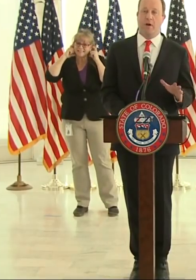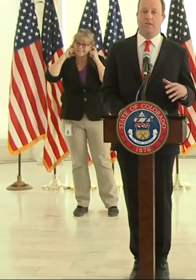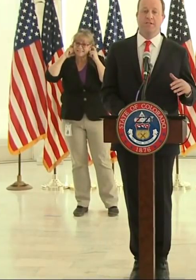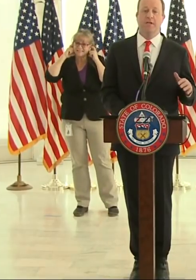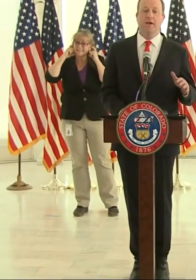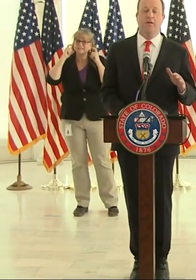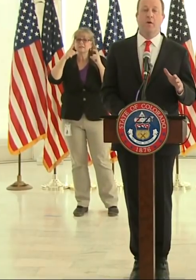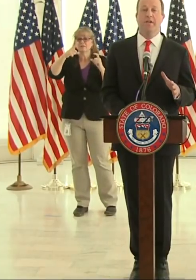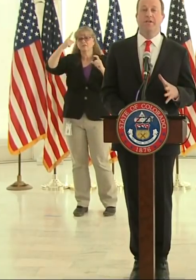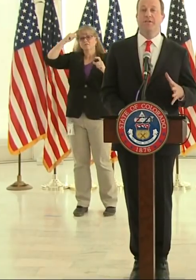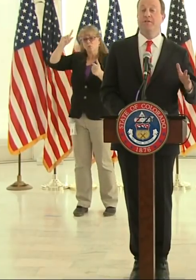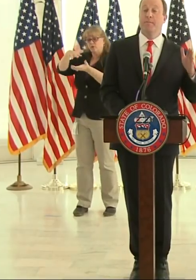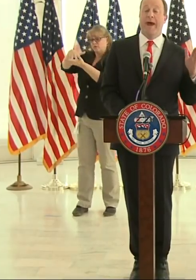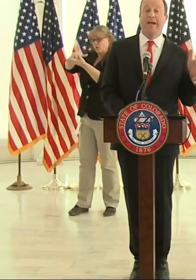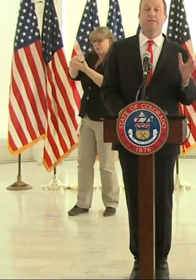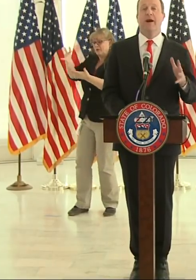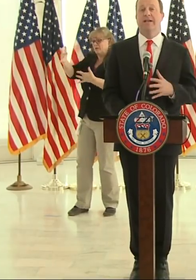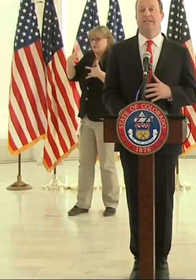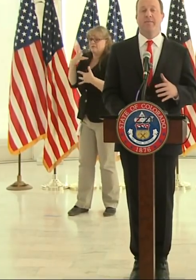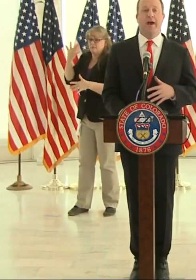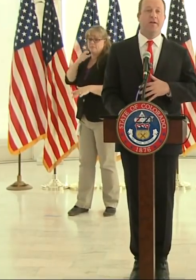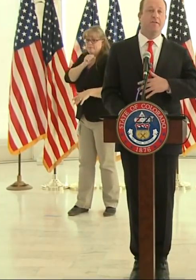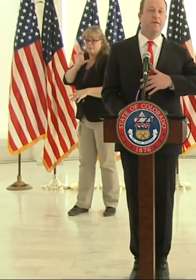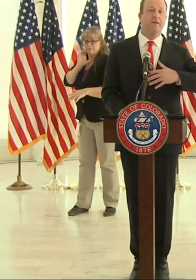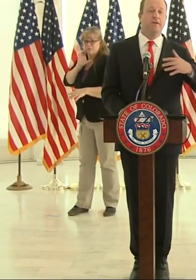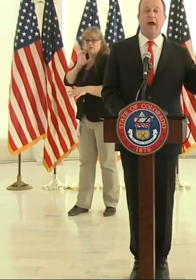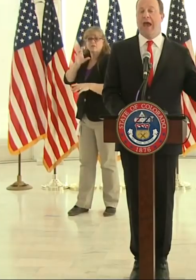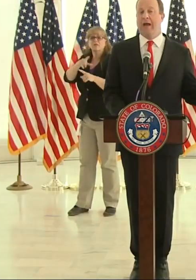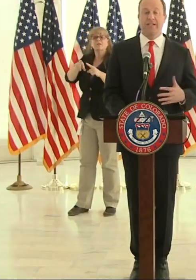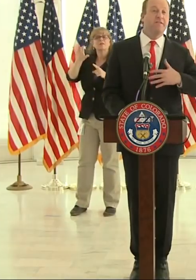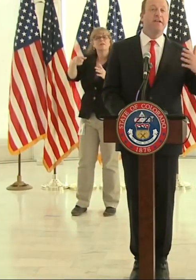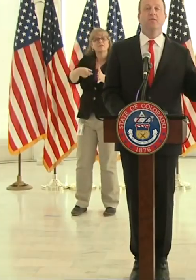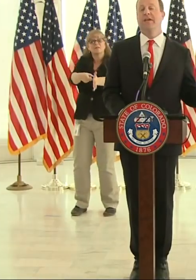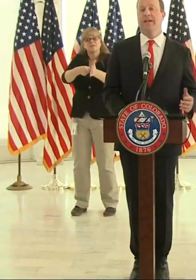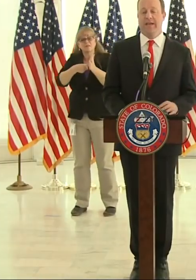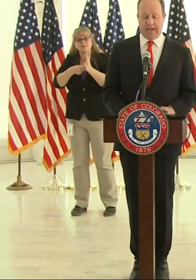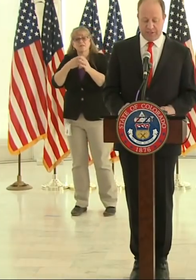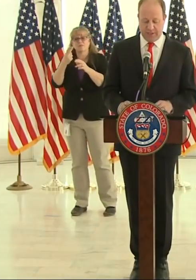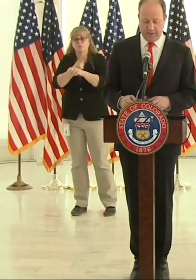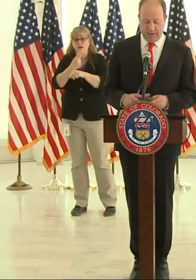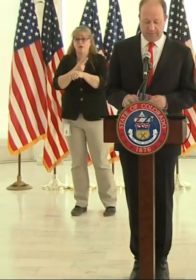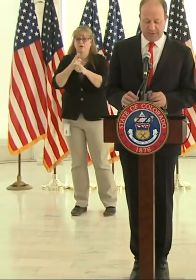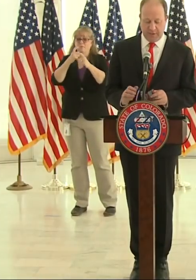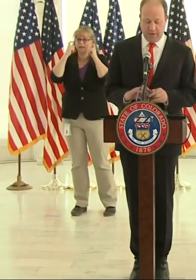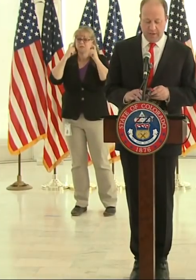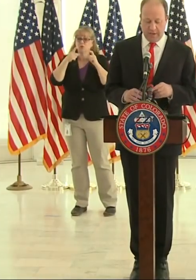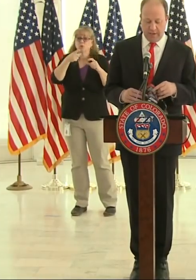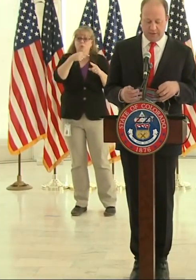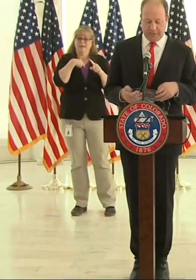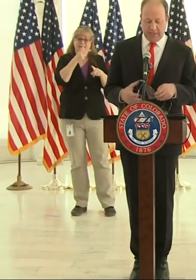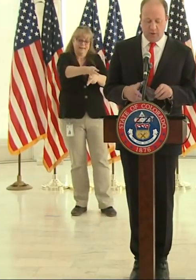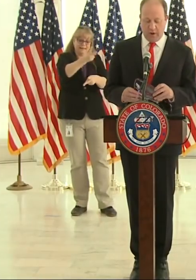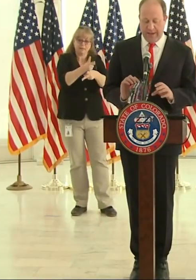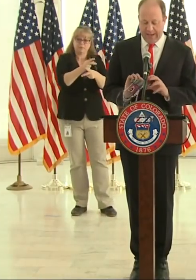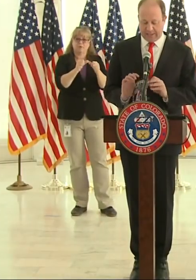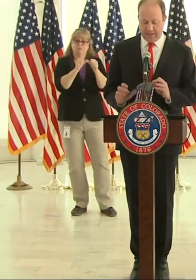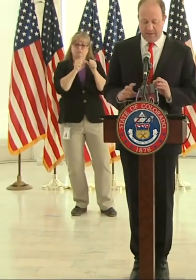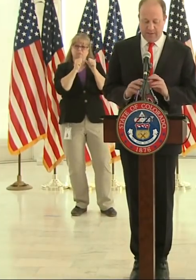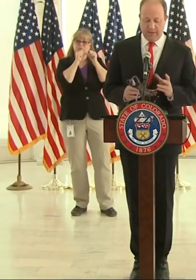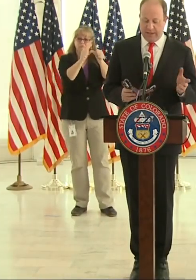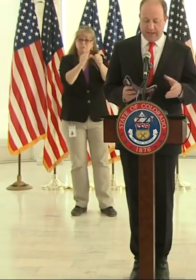all parts of what we need to do to maximize the amount of activity that we can engage in. So, it's like you